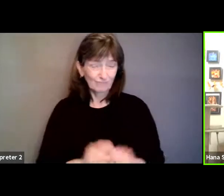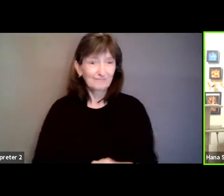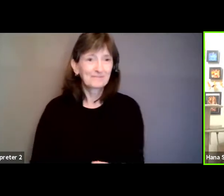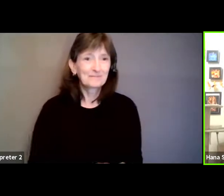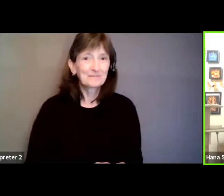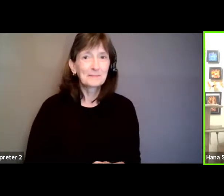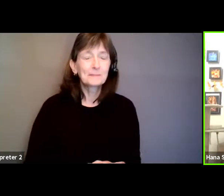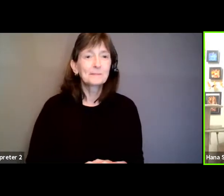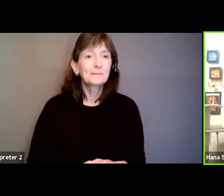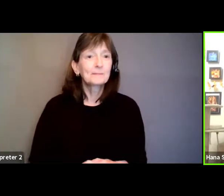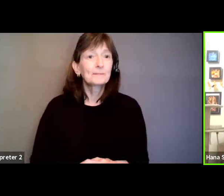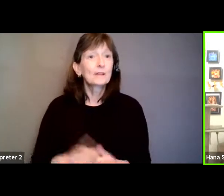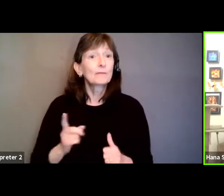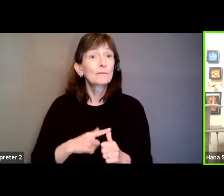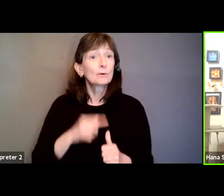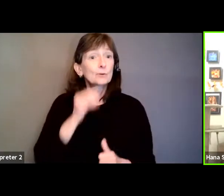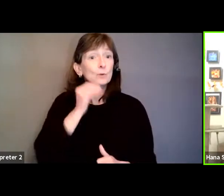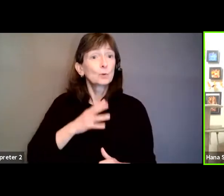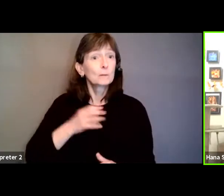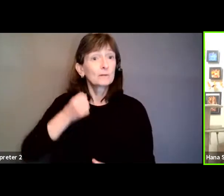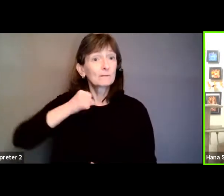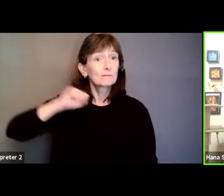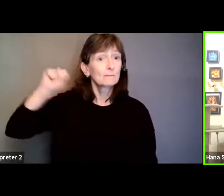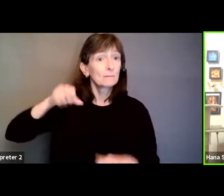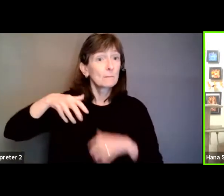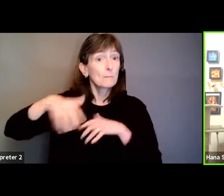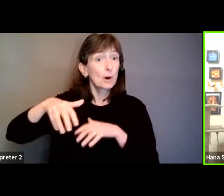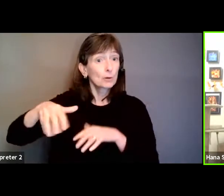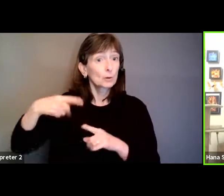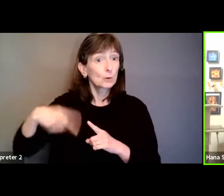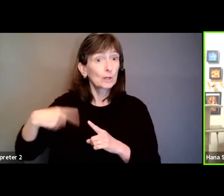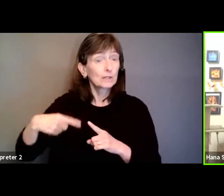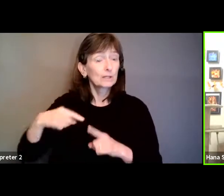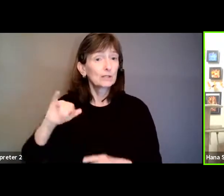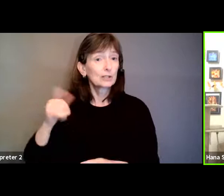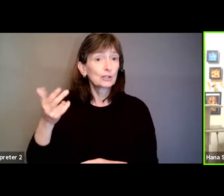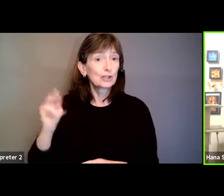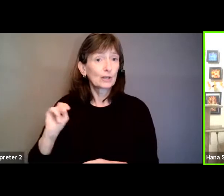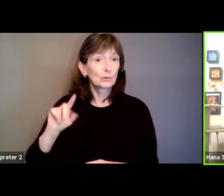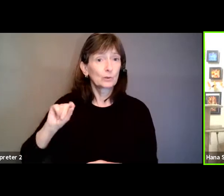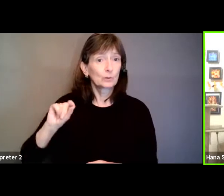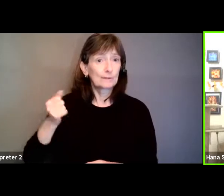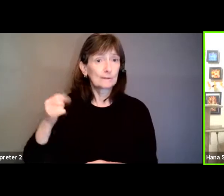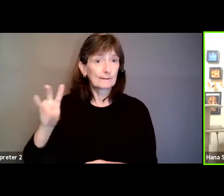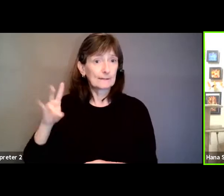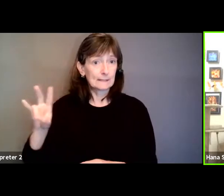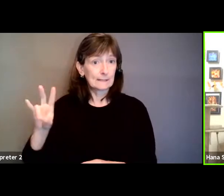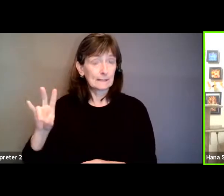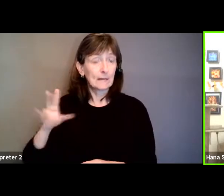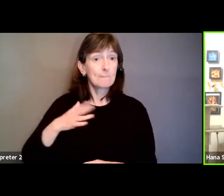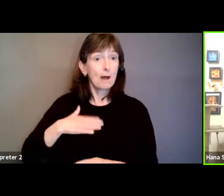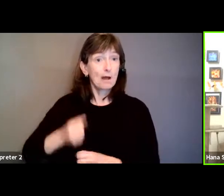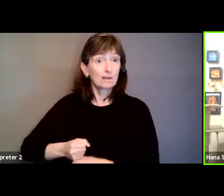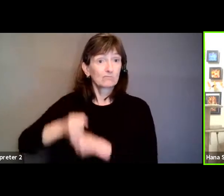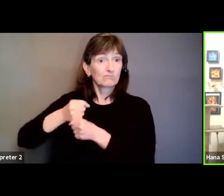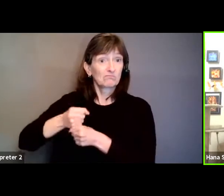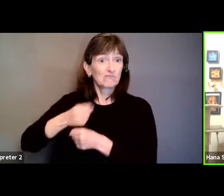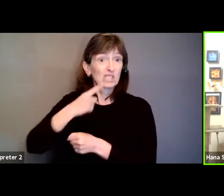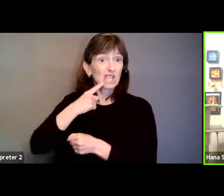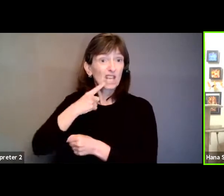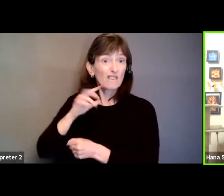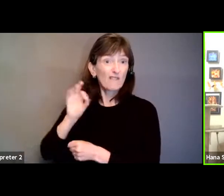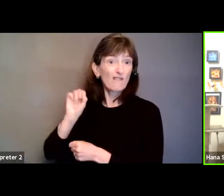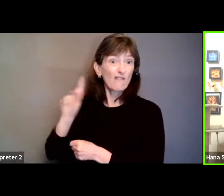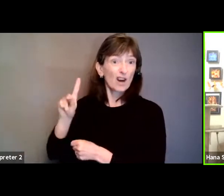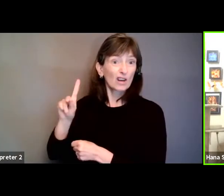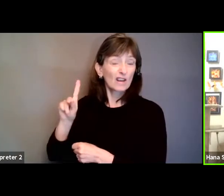At the first Women's March in January 2017, I held a sign that said, "Fuck fascism."